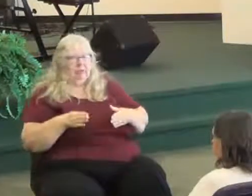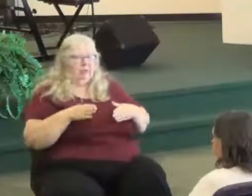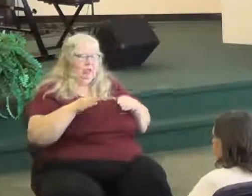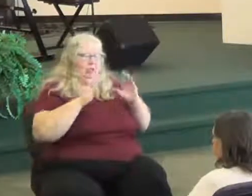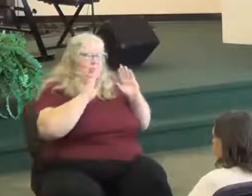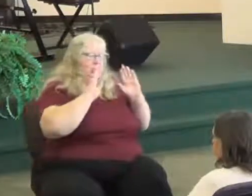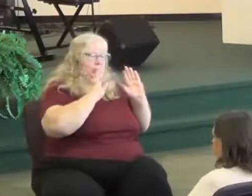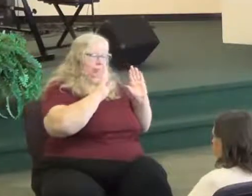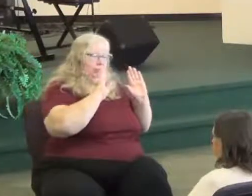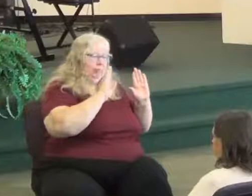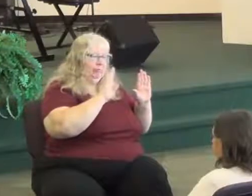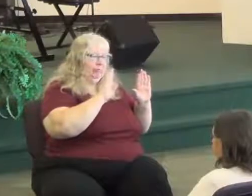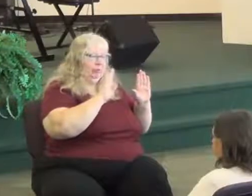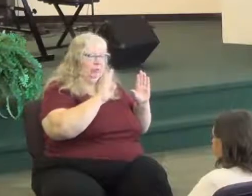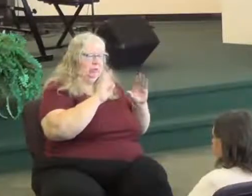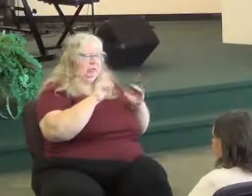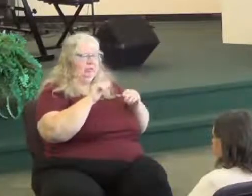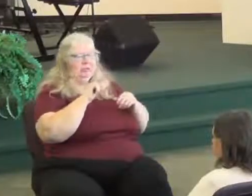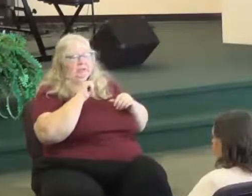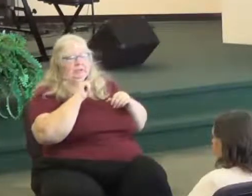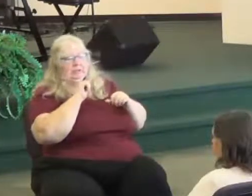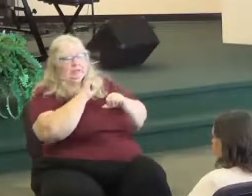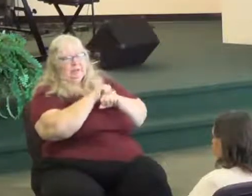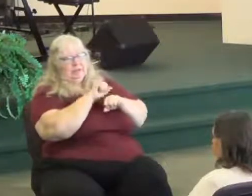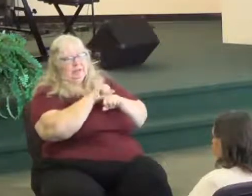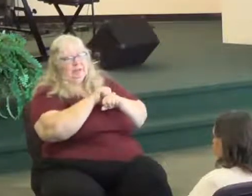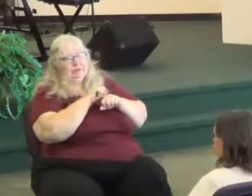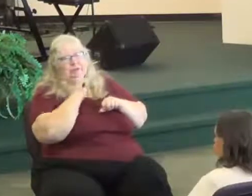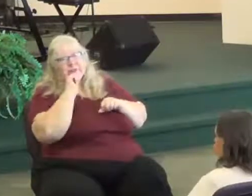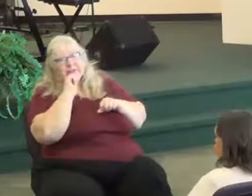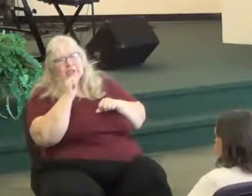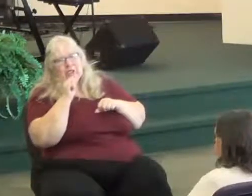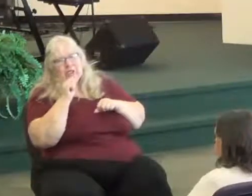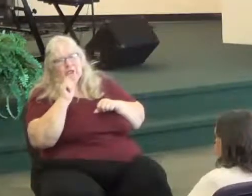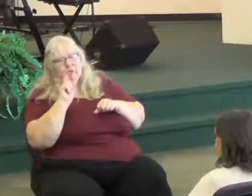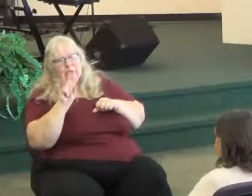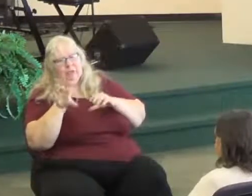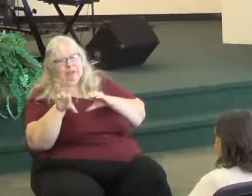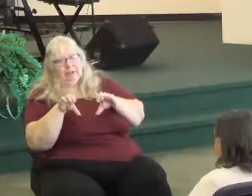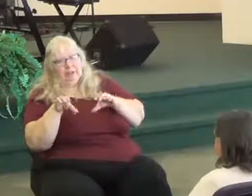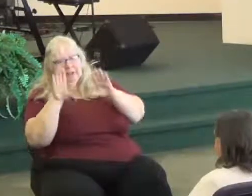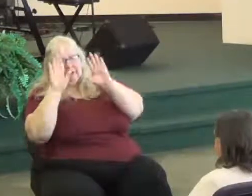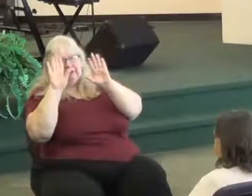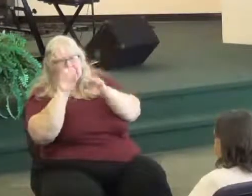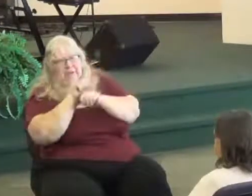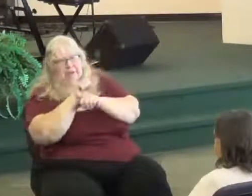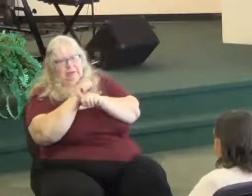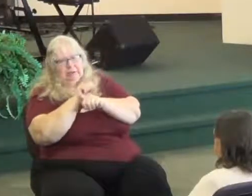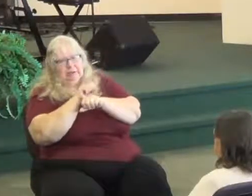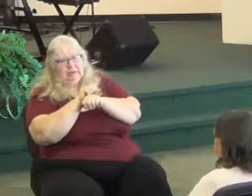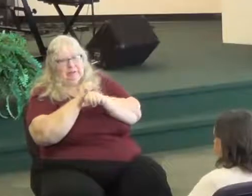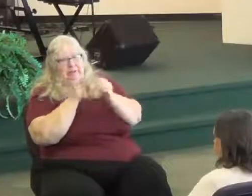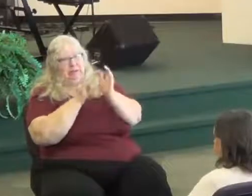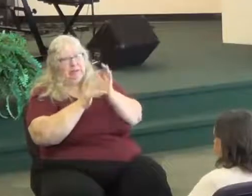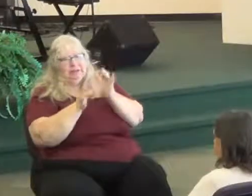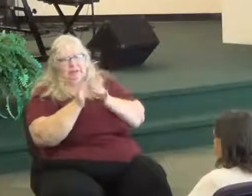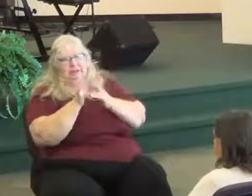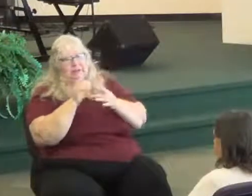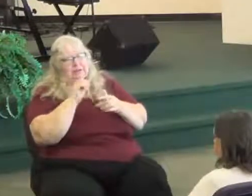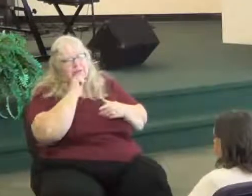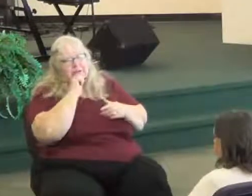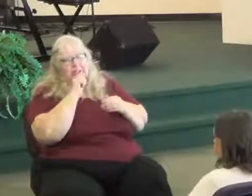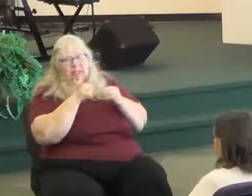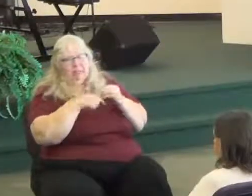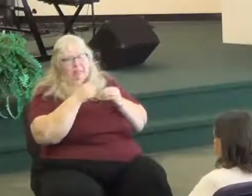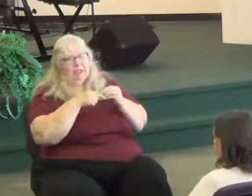On the saving, hey, I get to go to heaven, not on the Savior. That's one reason why that song was so powerful. Jesus, it's not about the blessings that